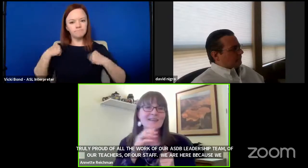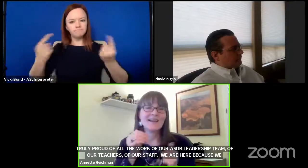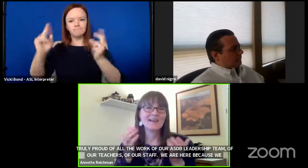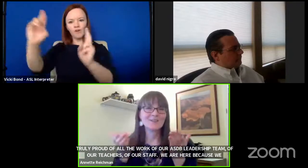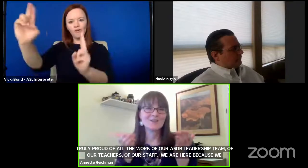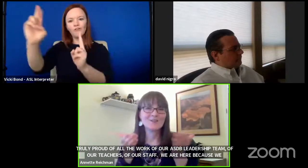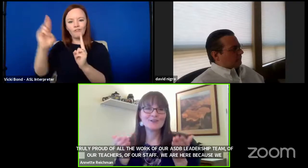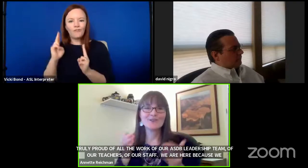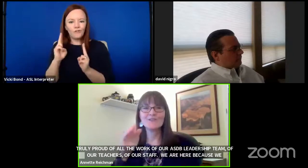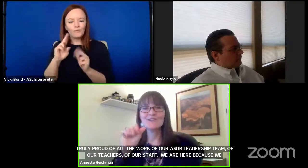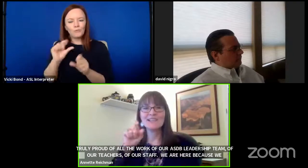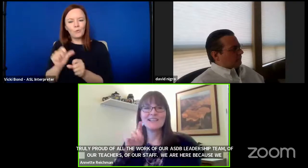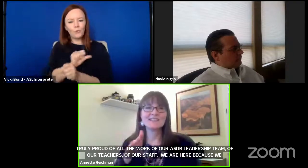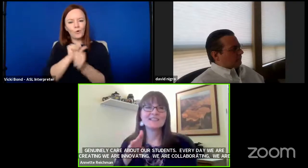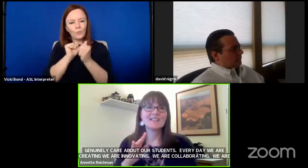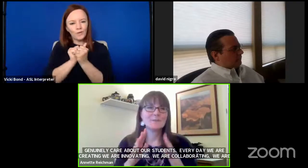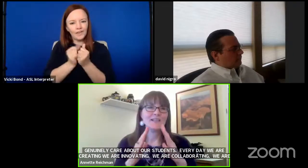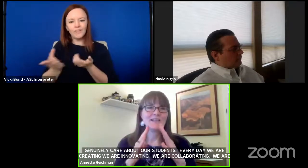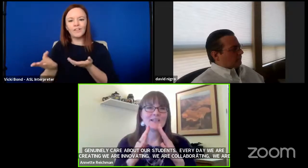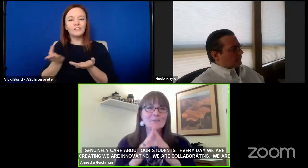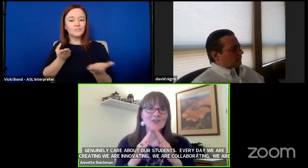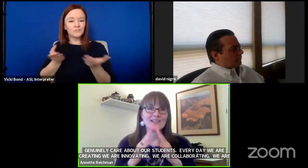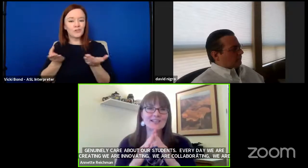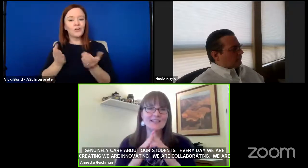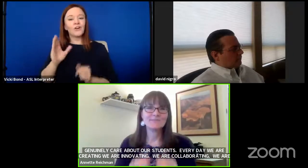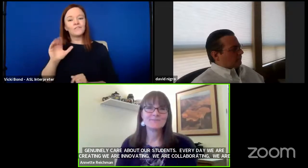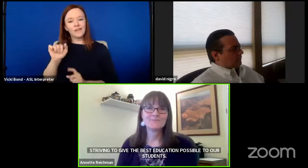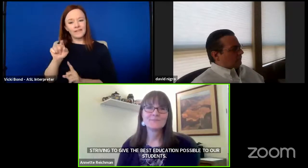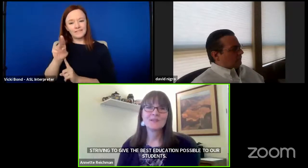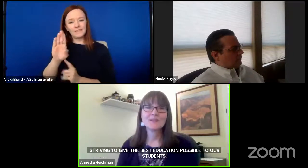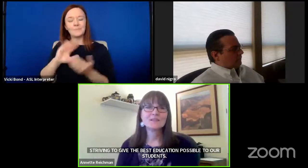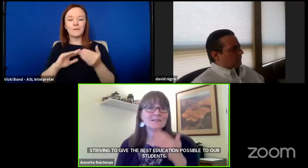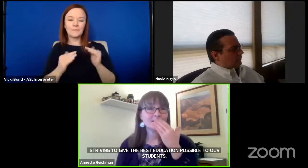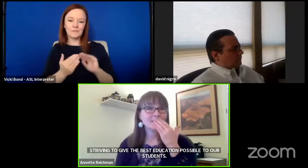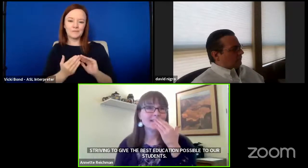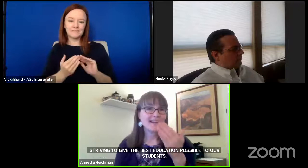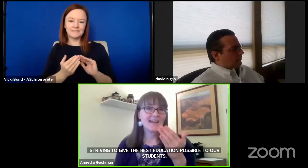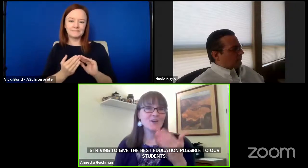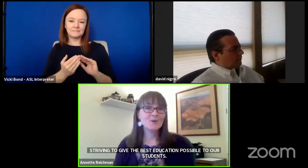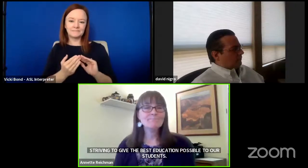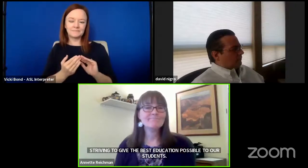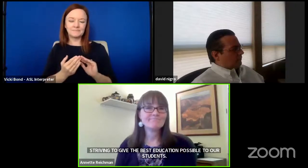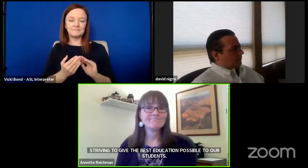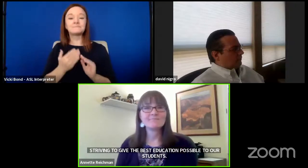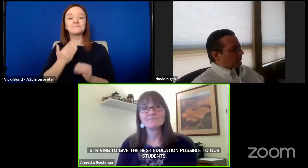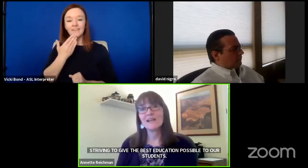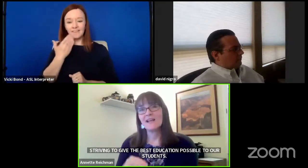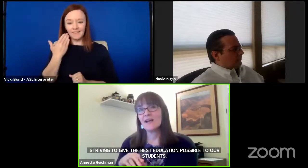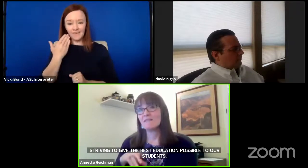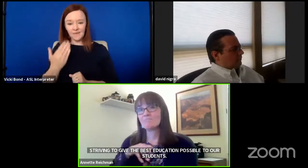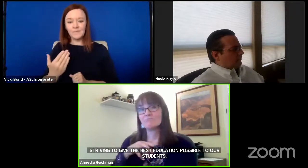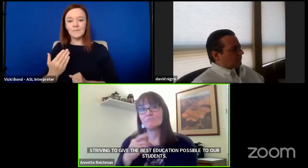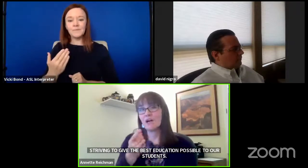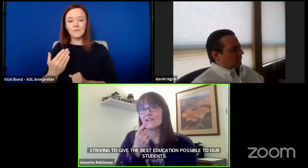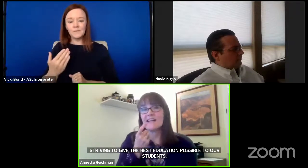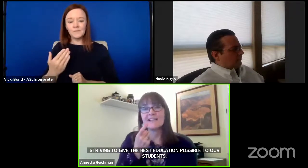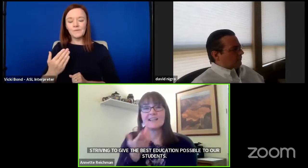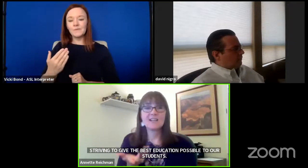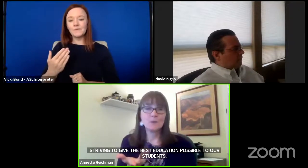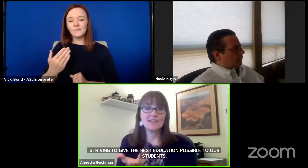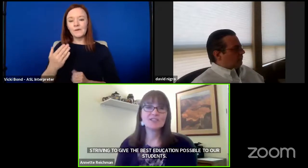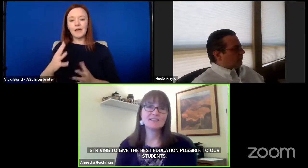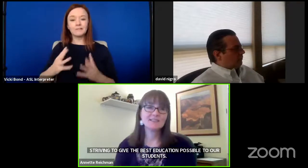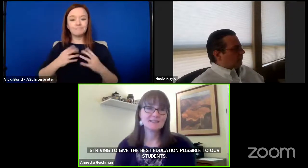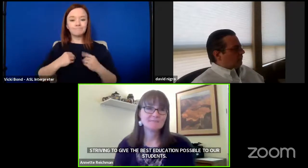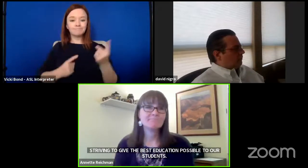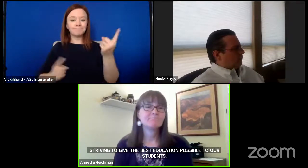with and to serve the ASDB community. So thank you, and I'll take